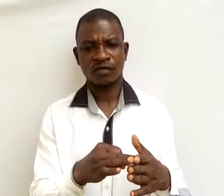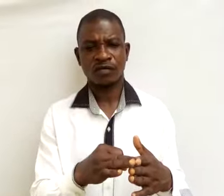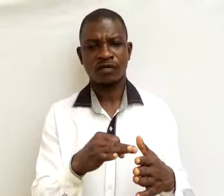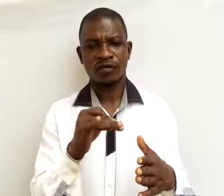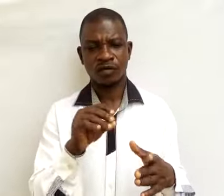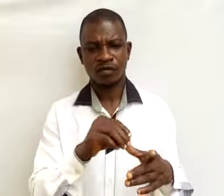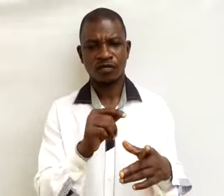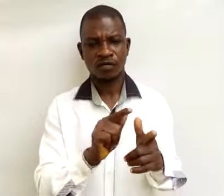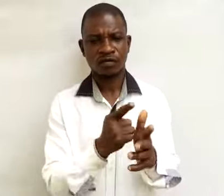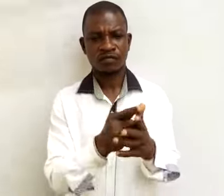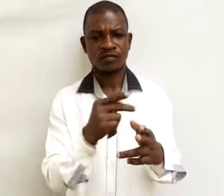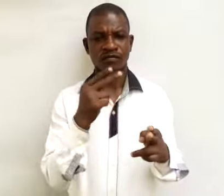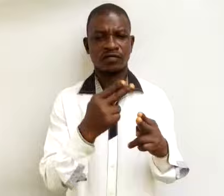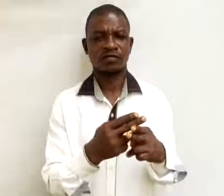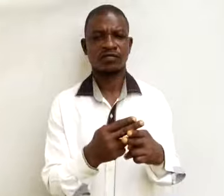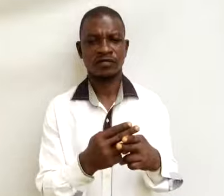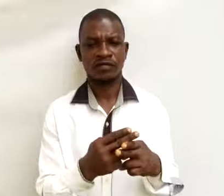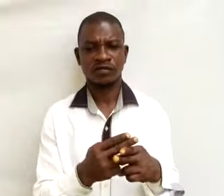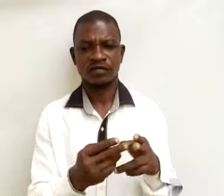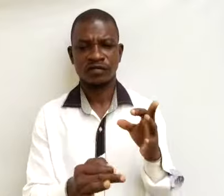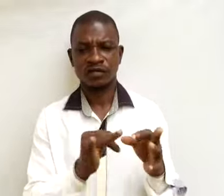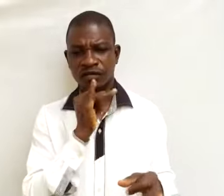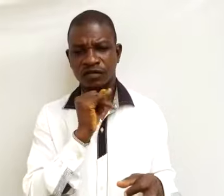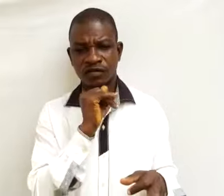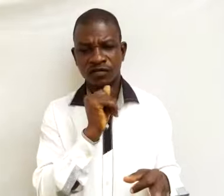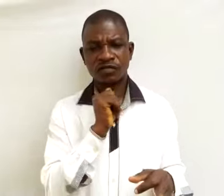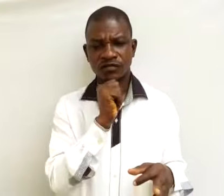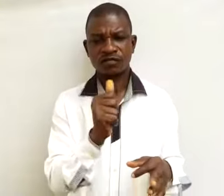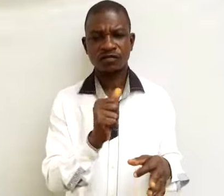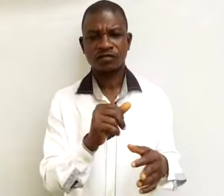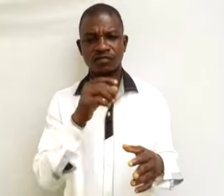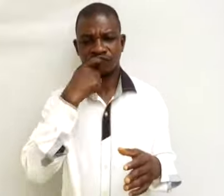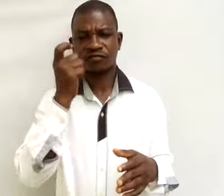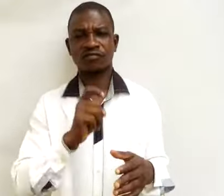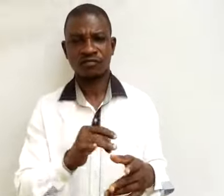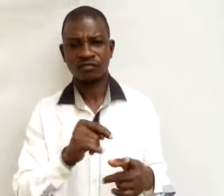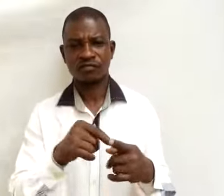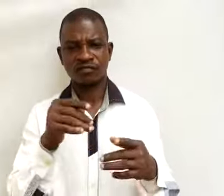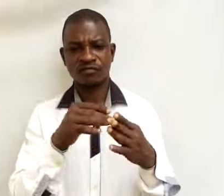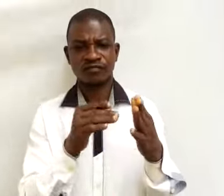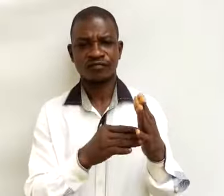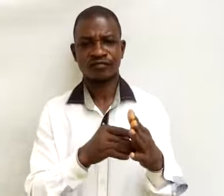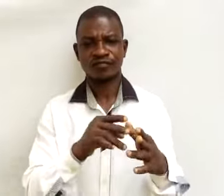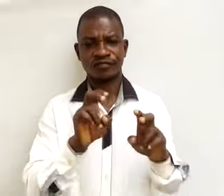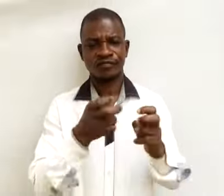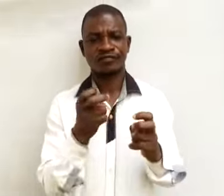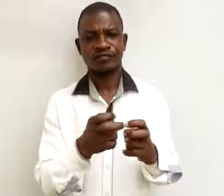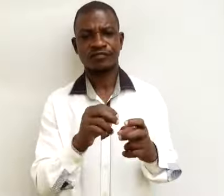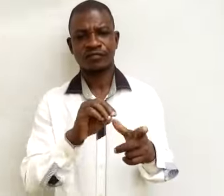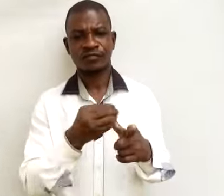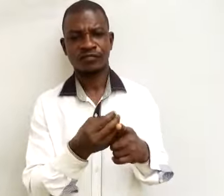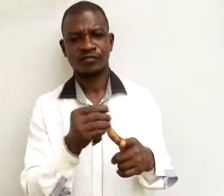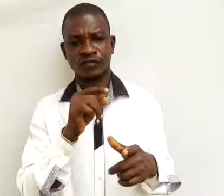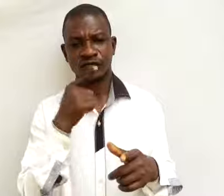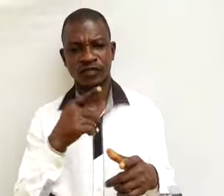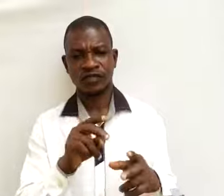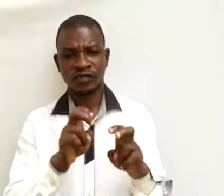grammatical name. It's not compulsory for you to mention the type or the types.